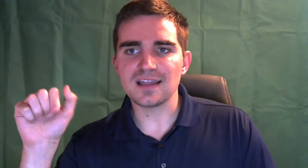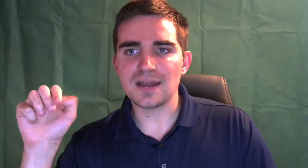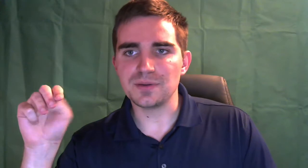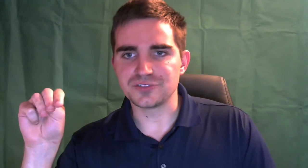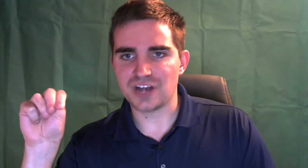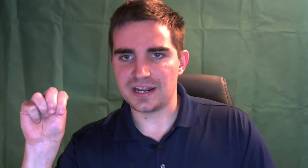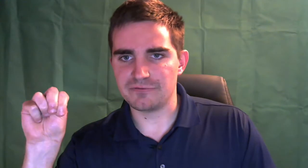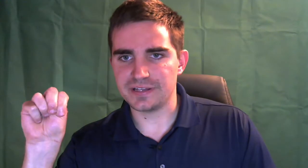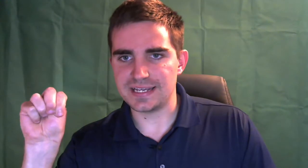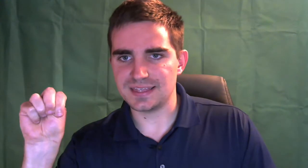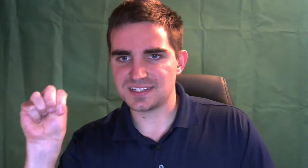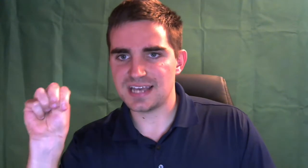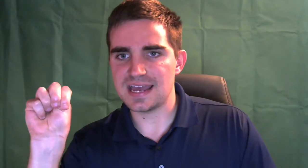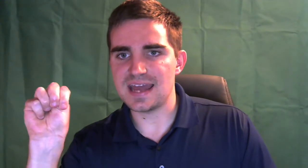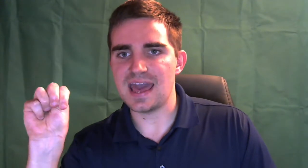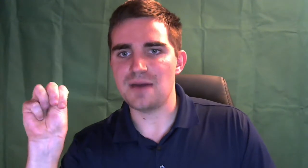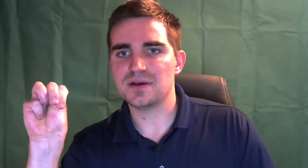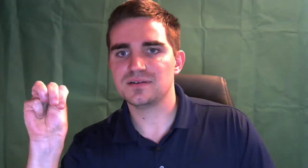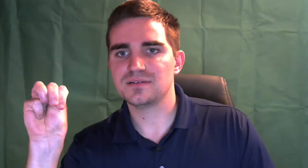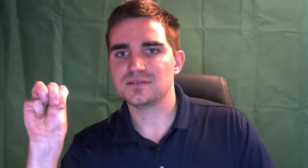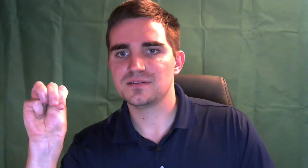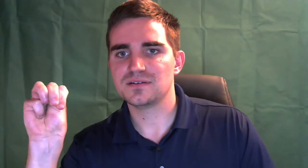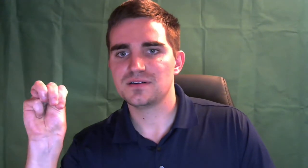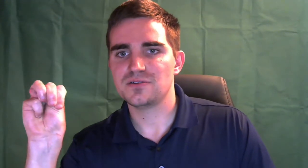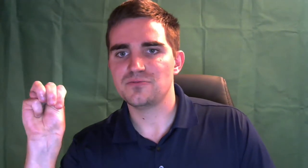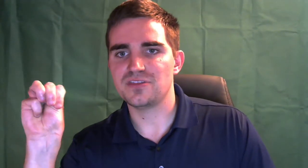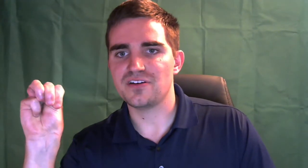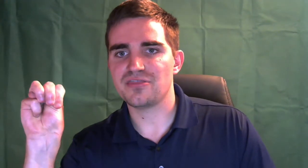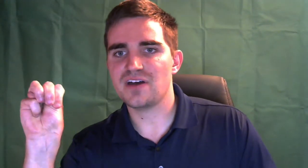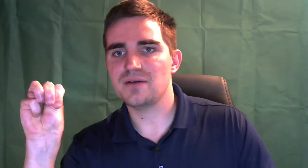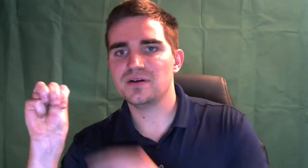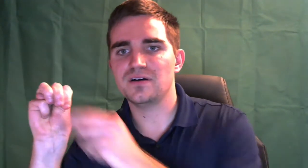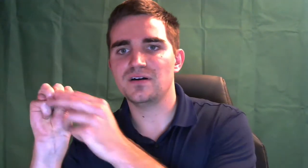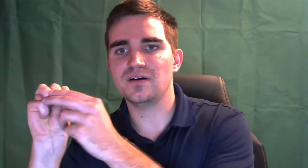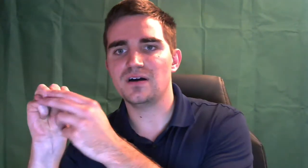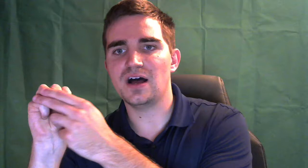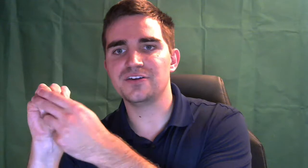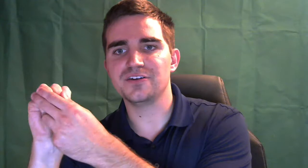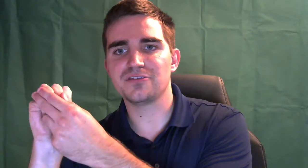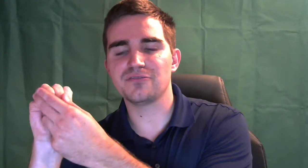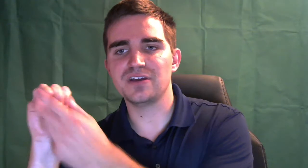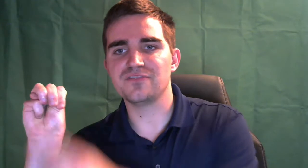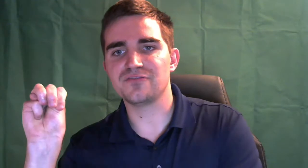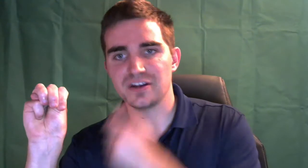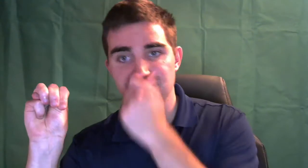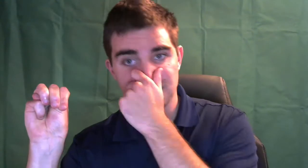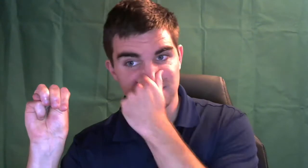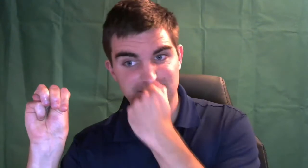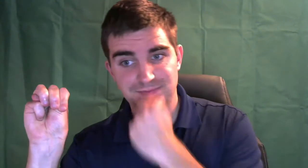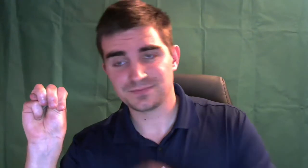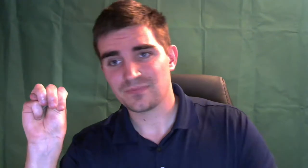of people try to really get this tight M with their thumb under 3 of your fingers.